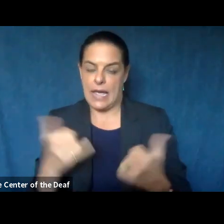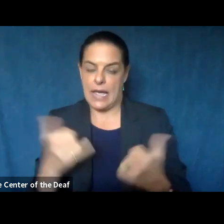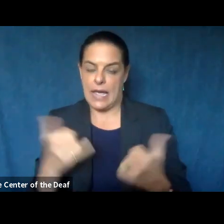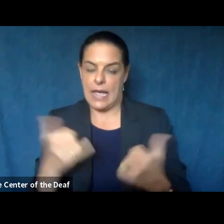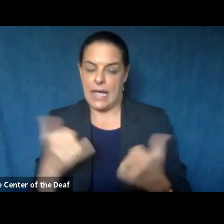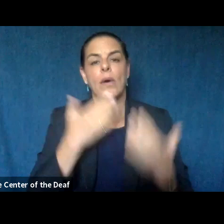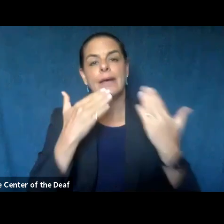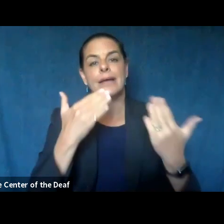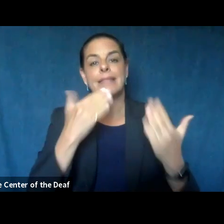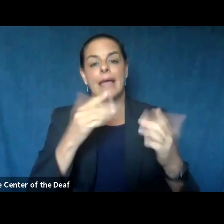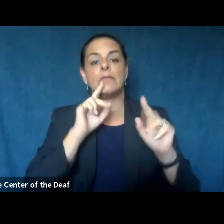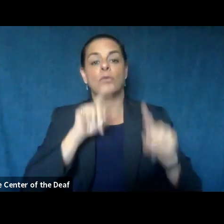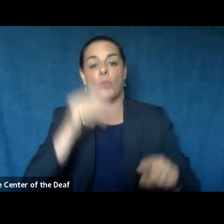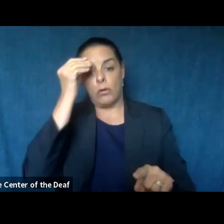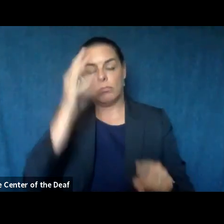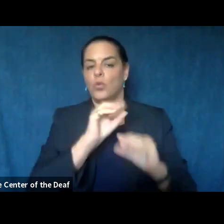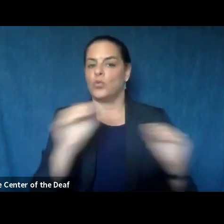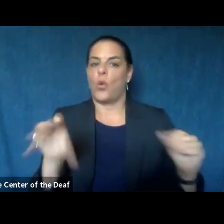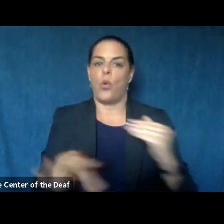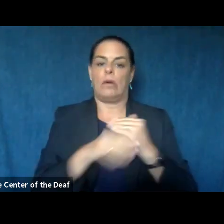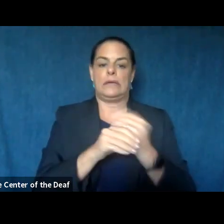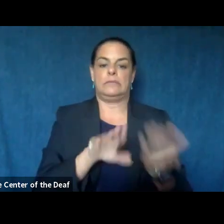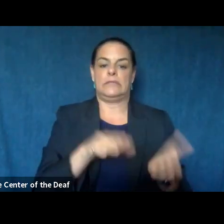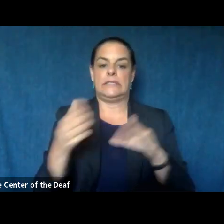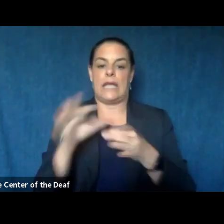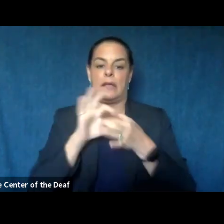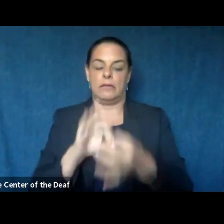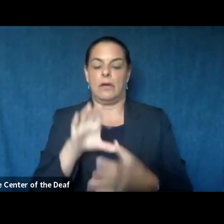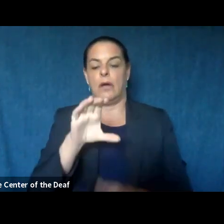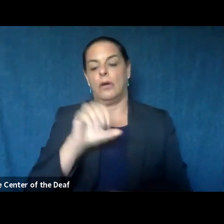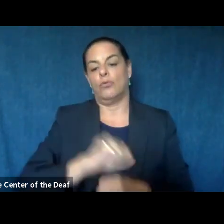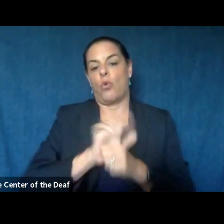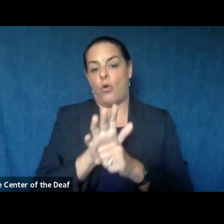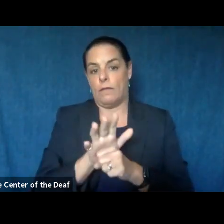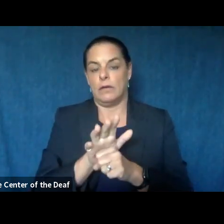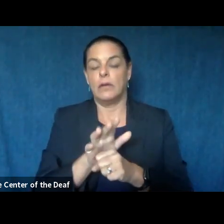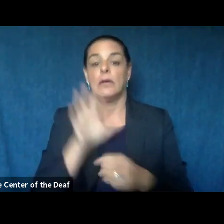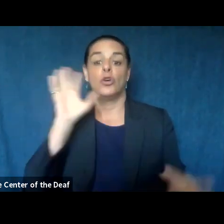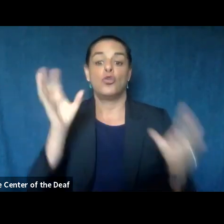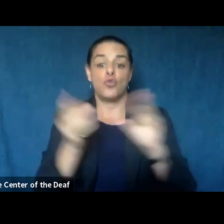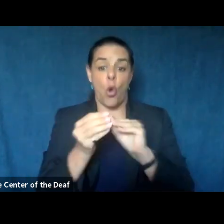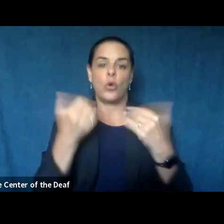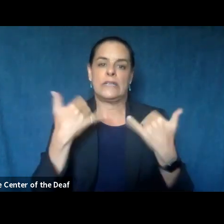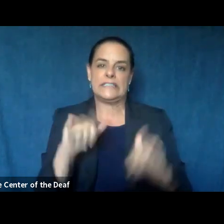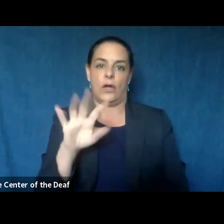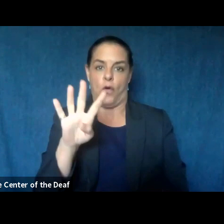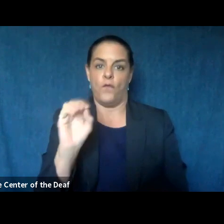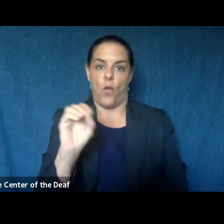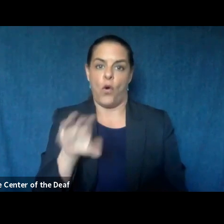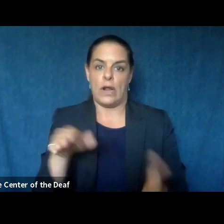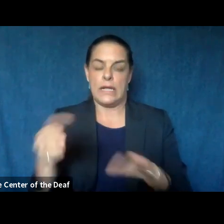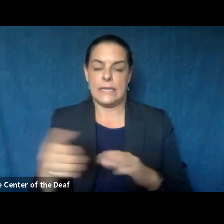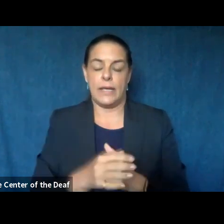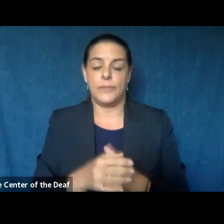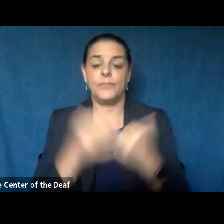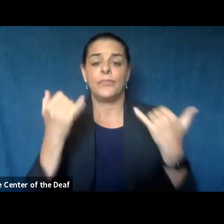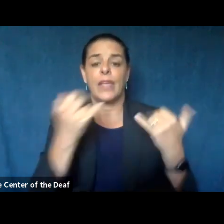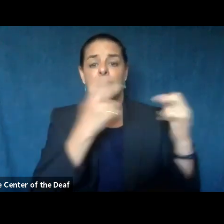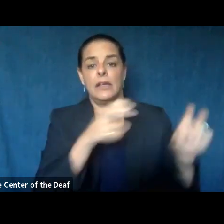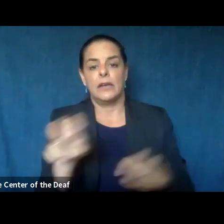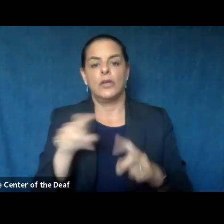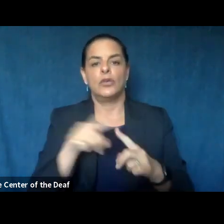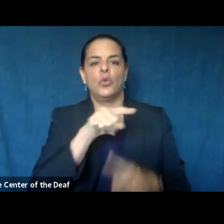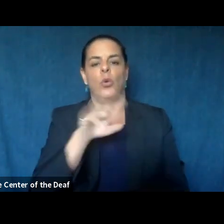grateful to report no additional deaths related to COVID-19, keeping our total at 40. Now we'll transition